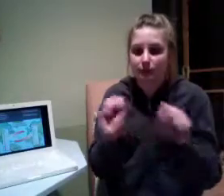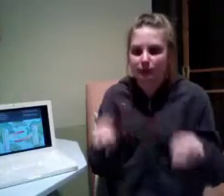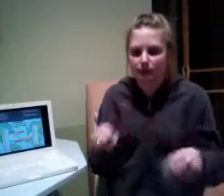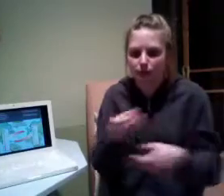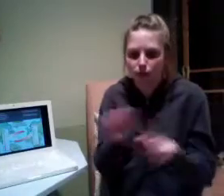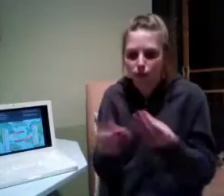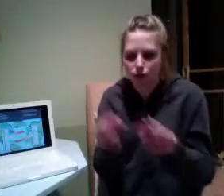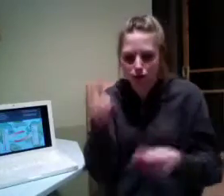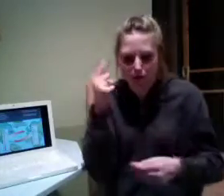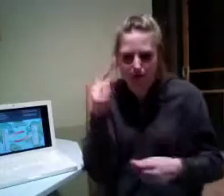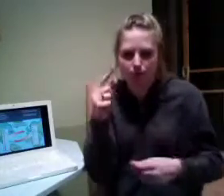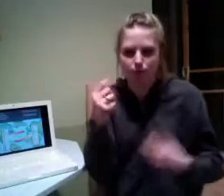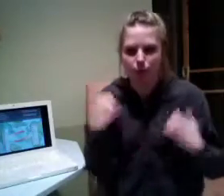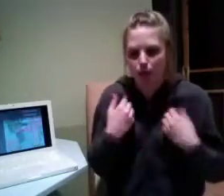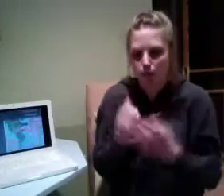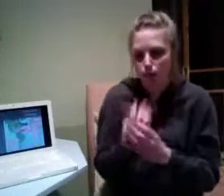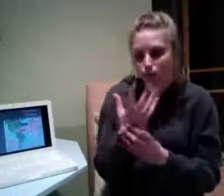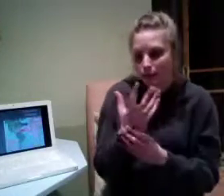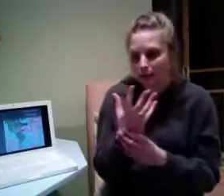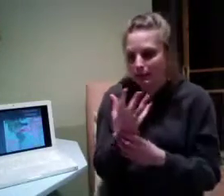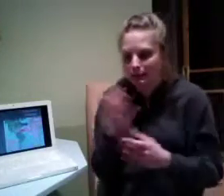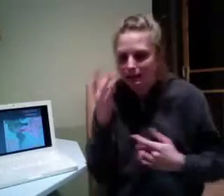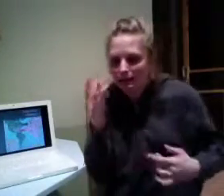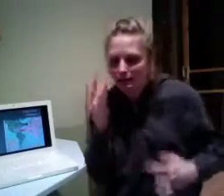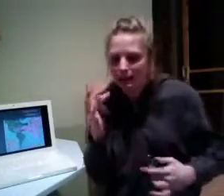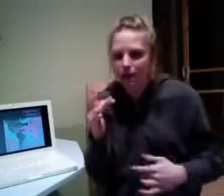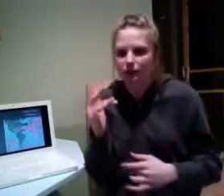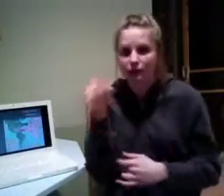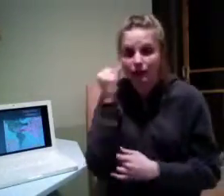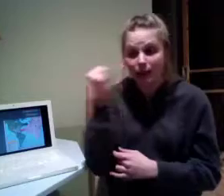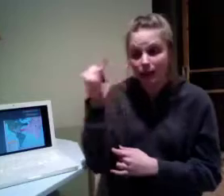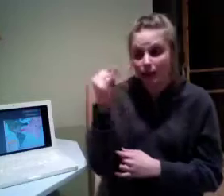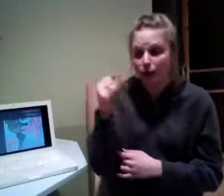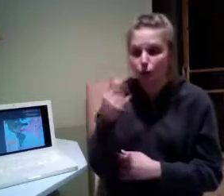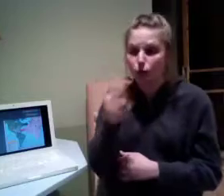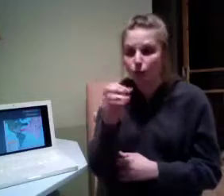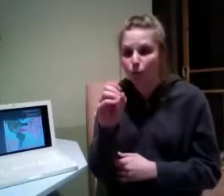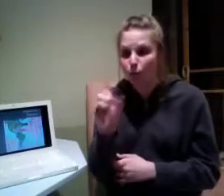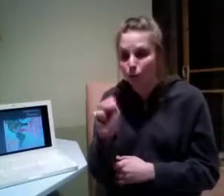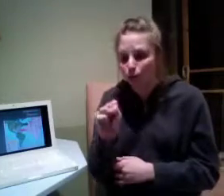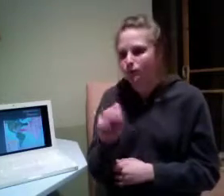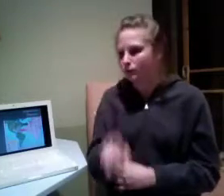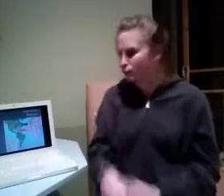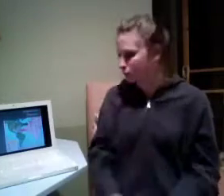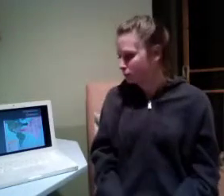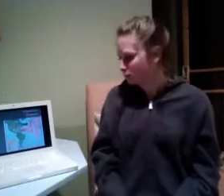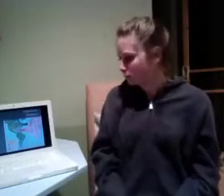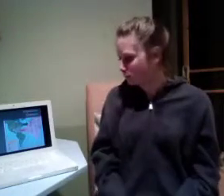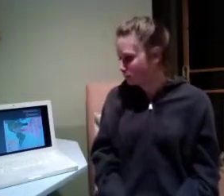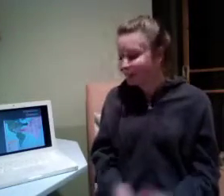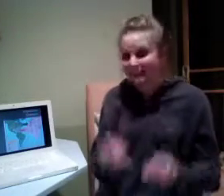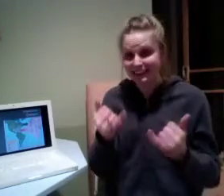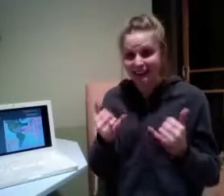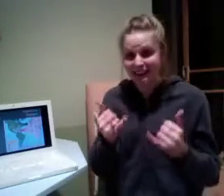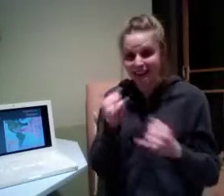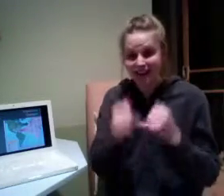disease. And that's going to lead us to our final slide, which is to deal with population change. The transportation of all these